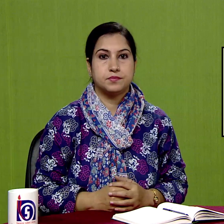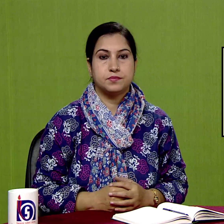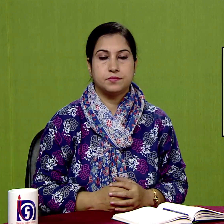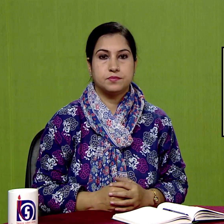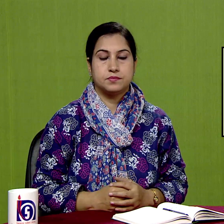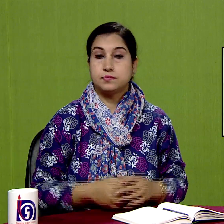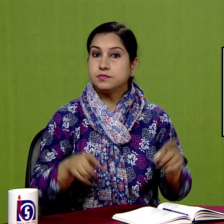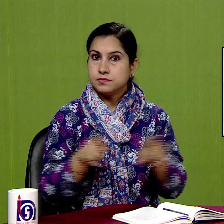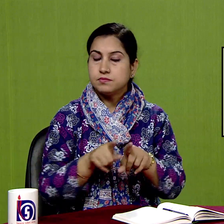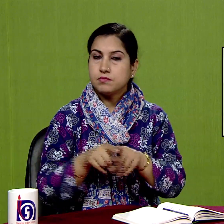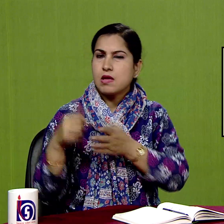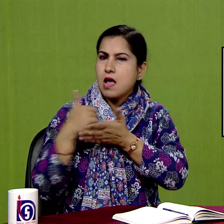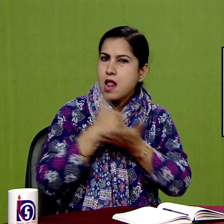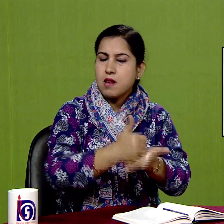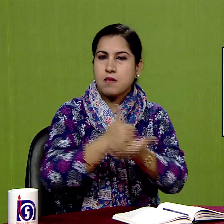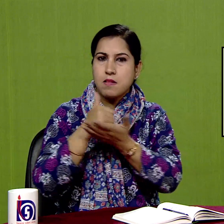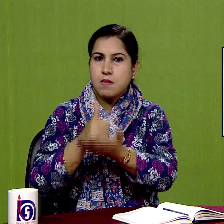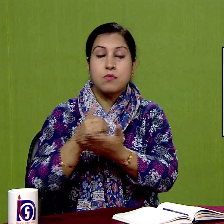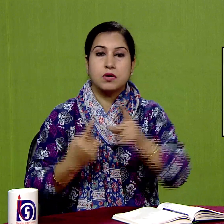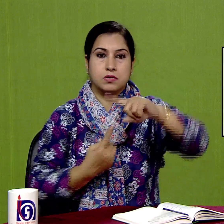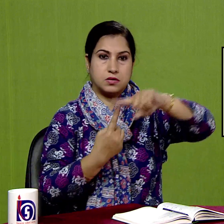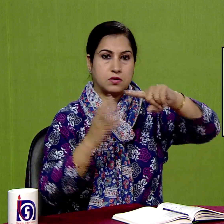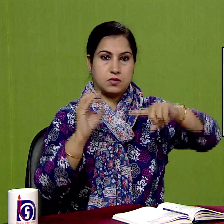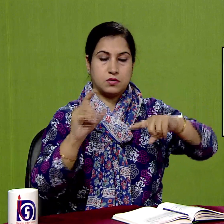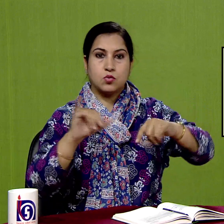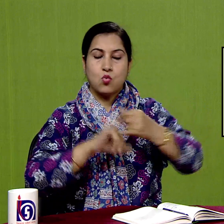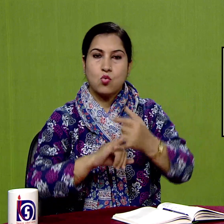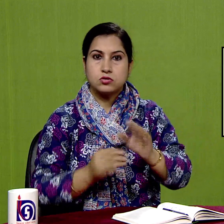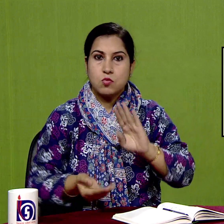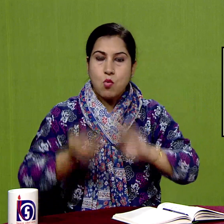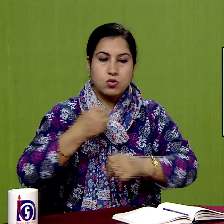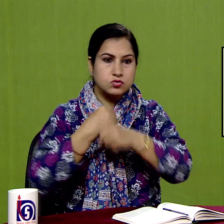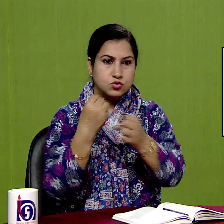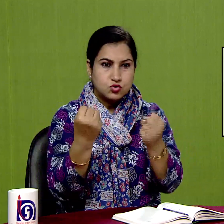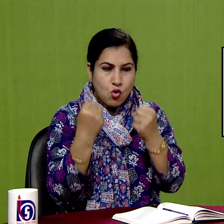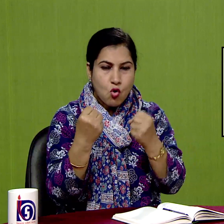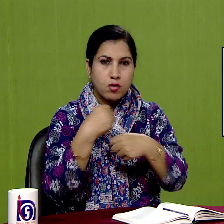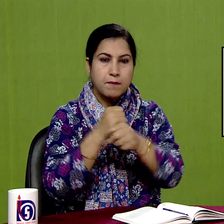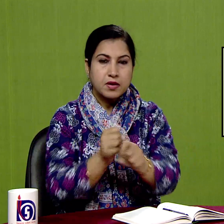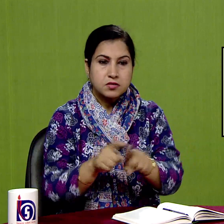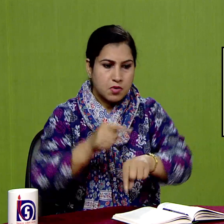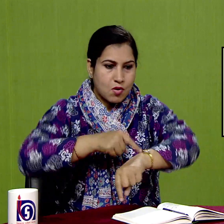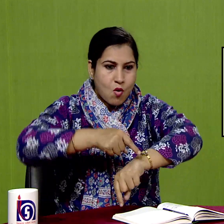As it helped to make tools that were more strong and durable.